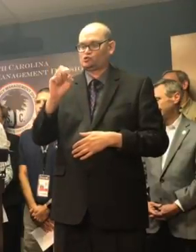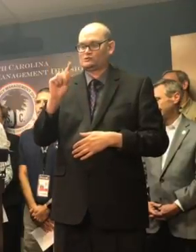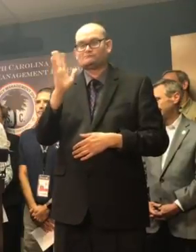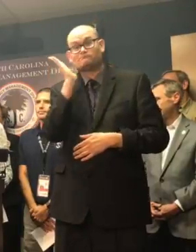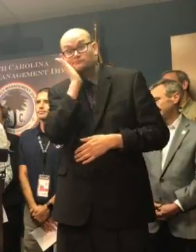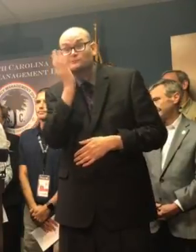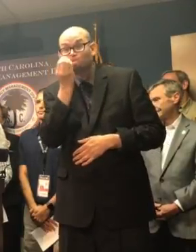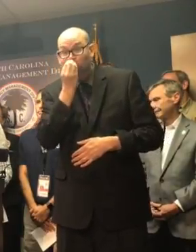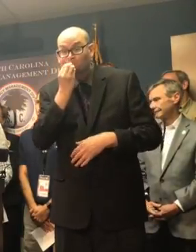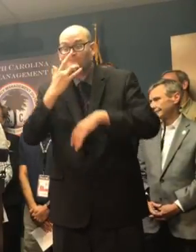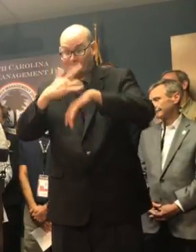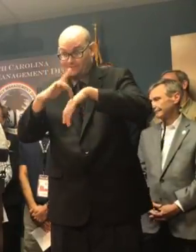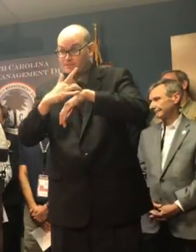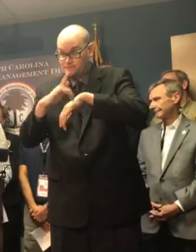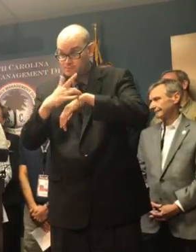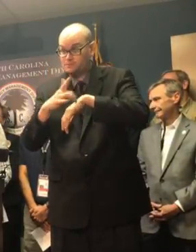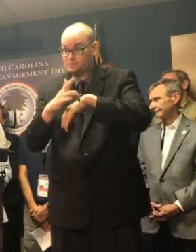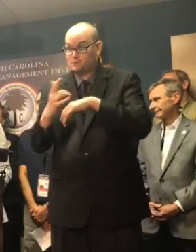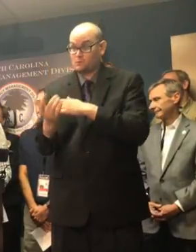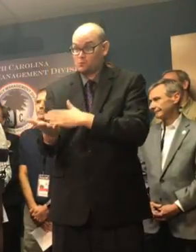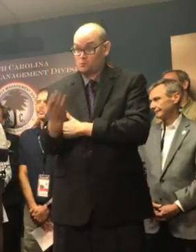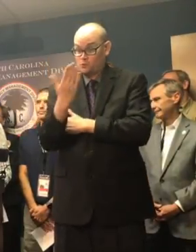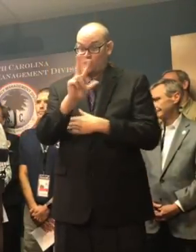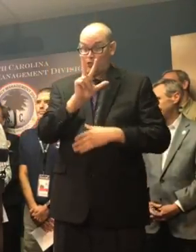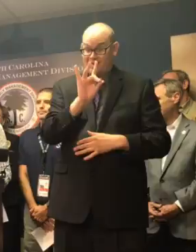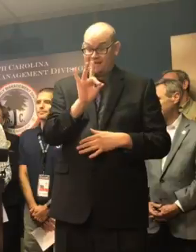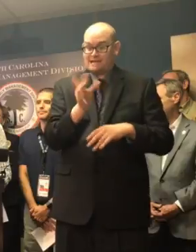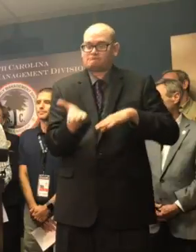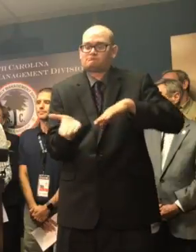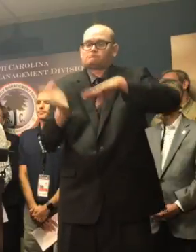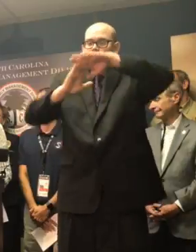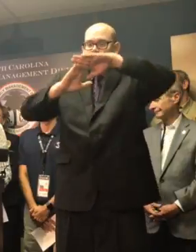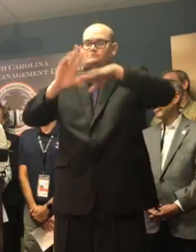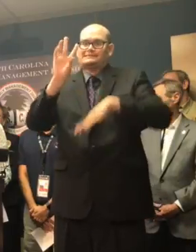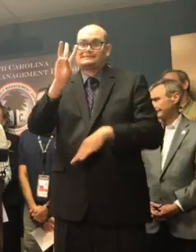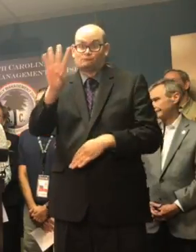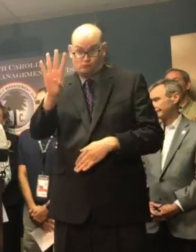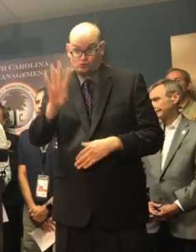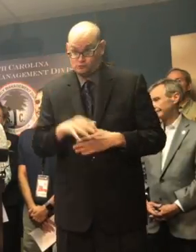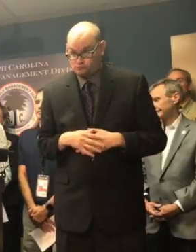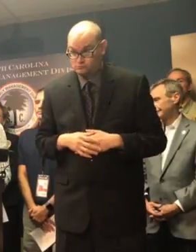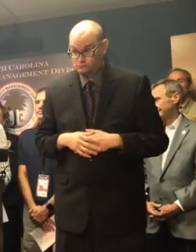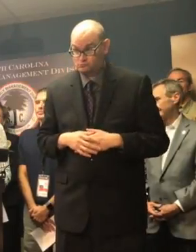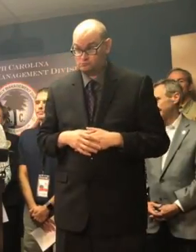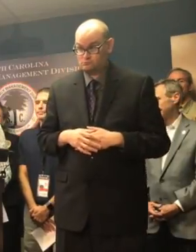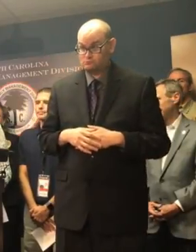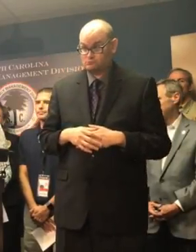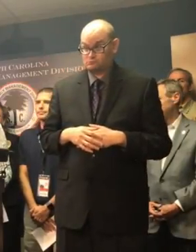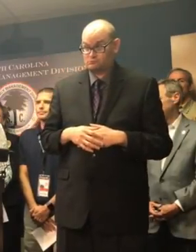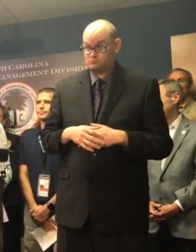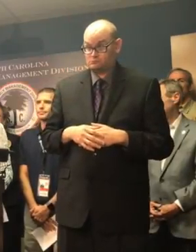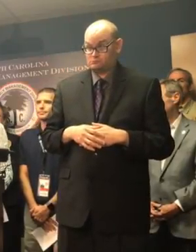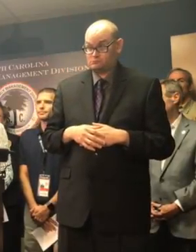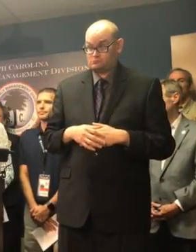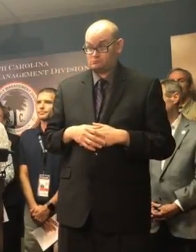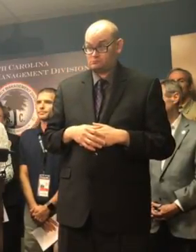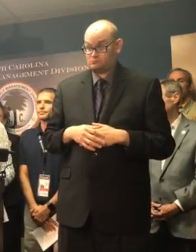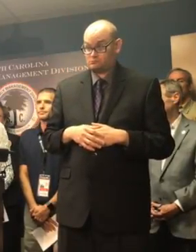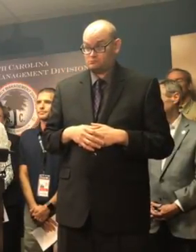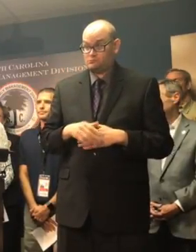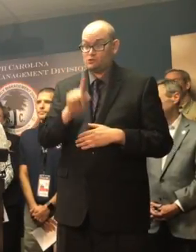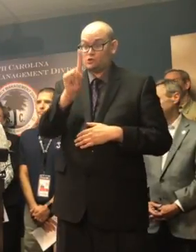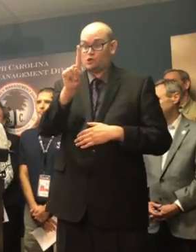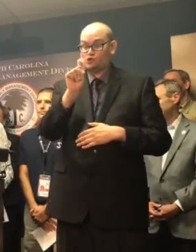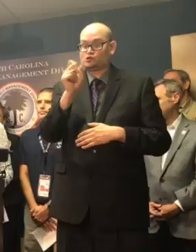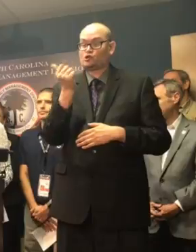morning. We have 1,305 residents. That was up from 627 this morning. We now have, which